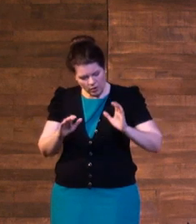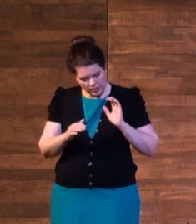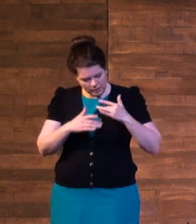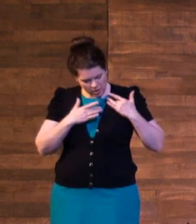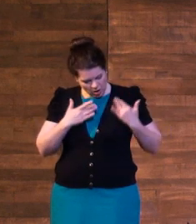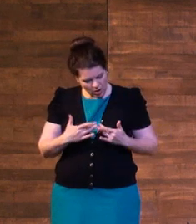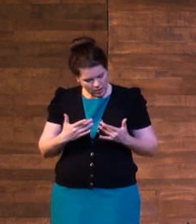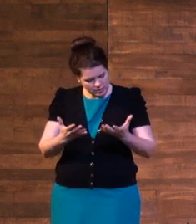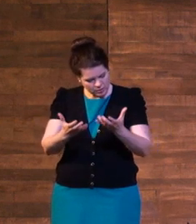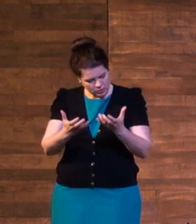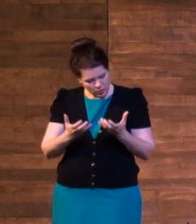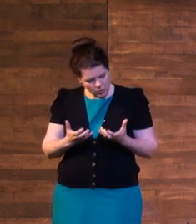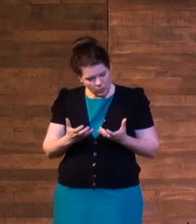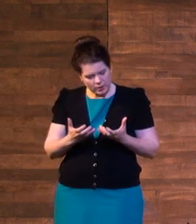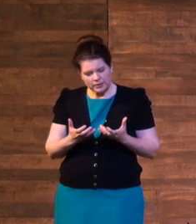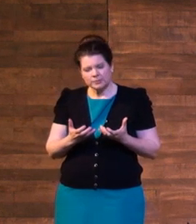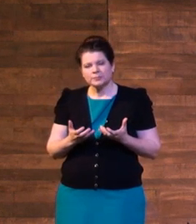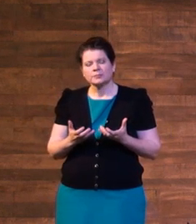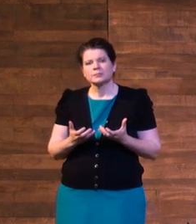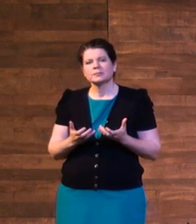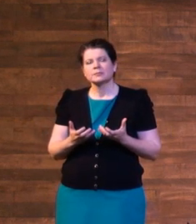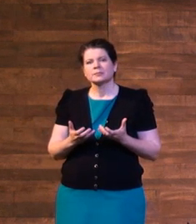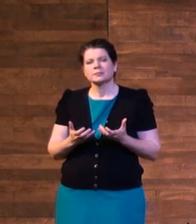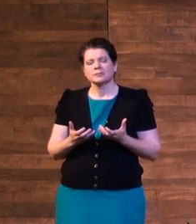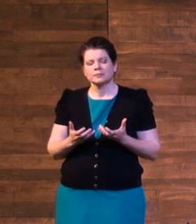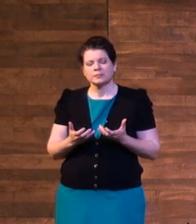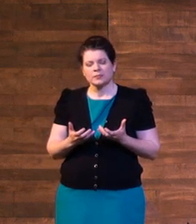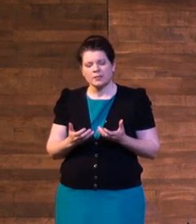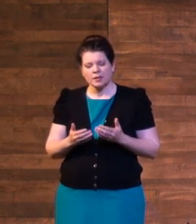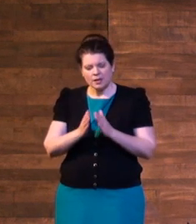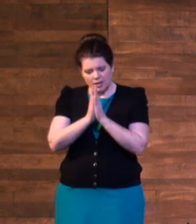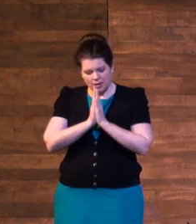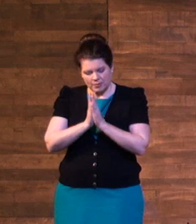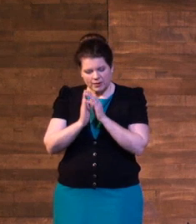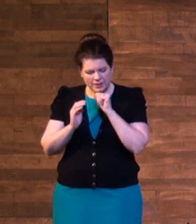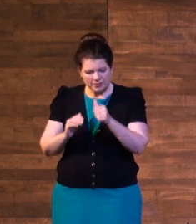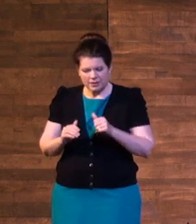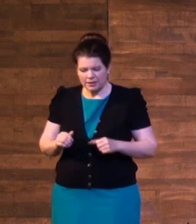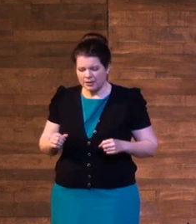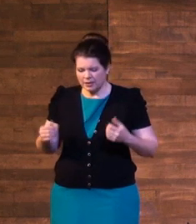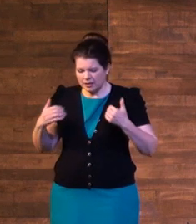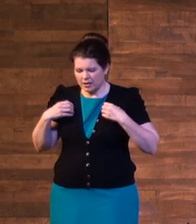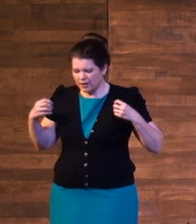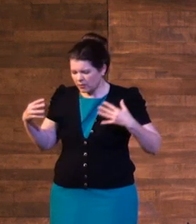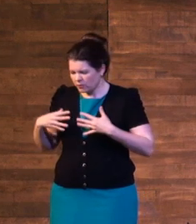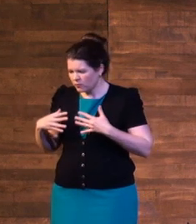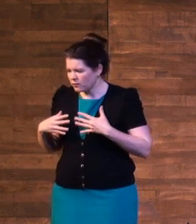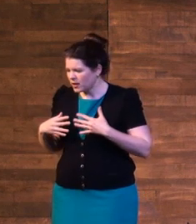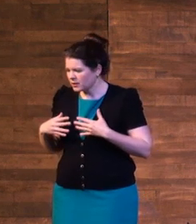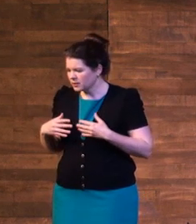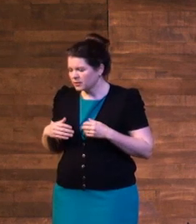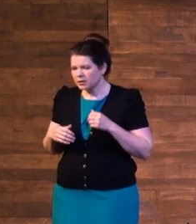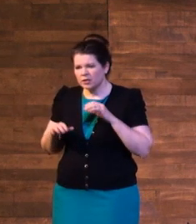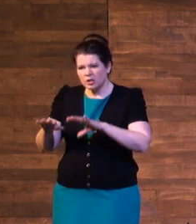God, I pray that we don't act out of fear or out of what's right in our own eyes. I pray that you will give us humility.